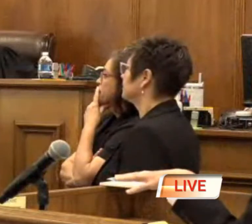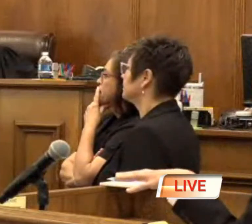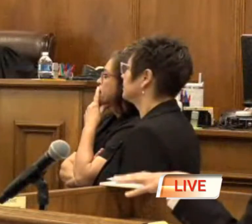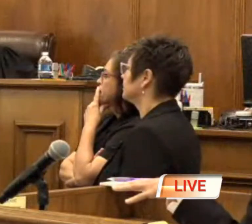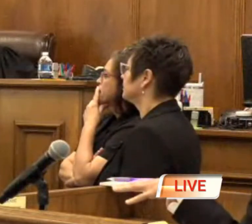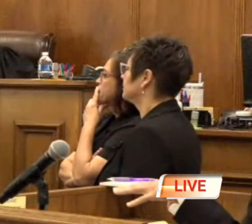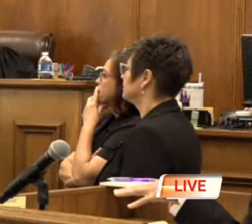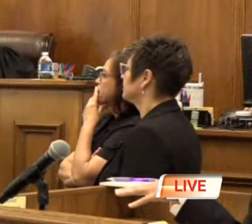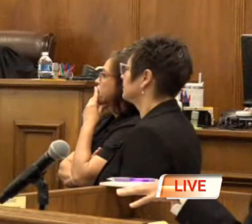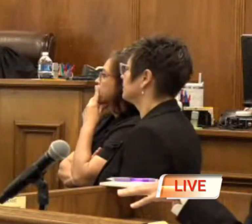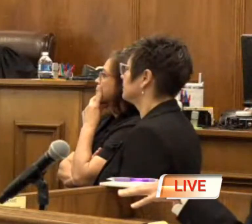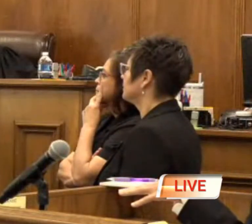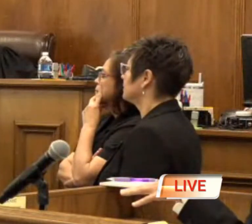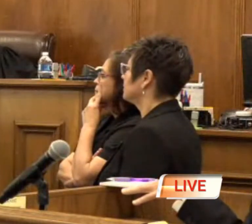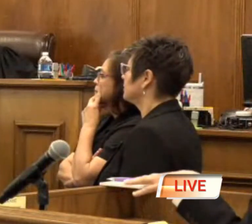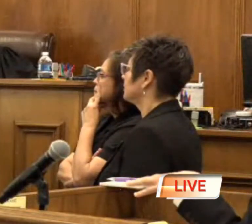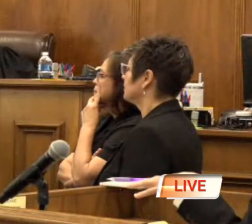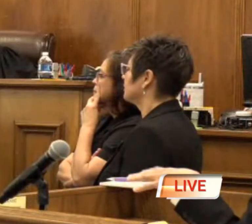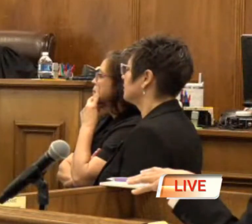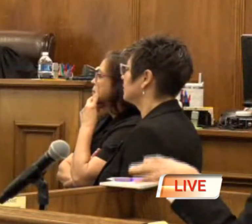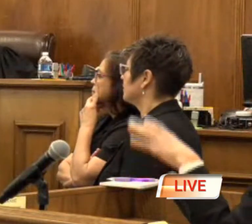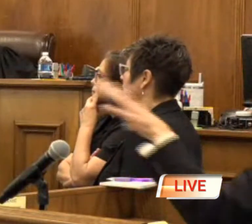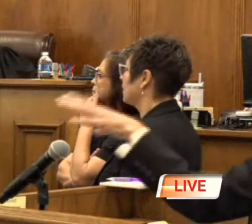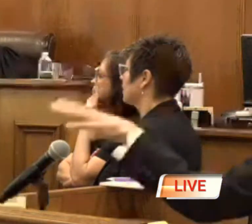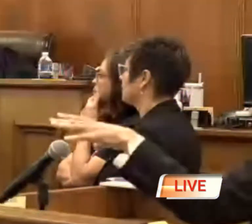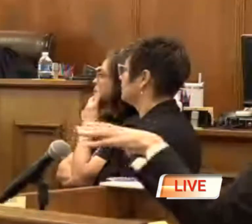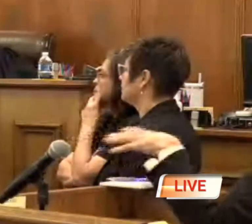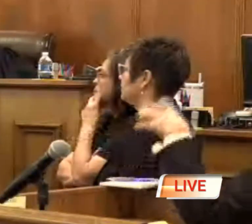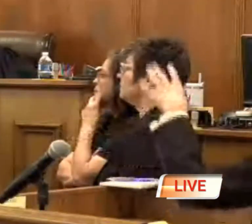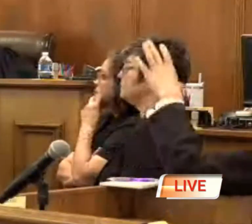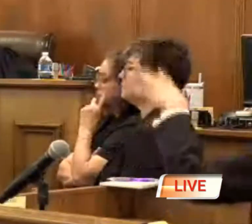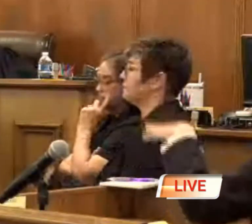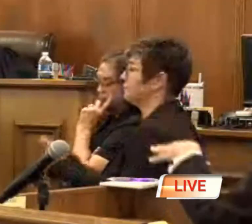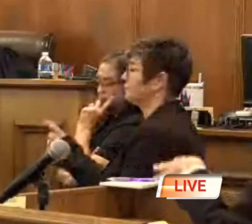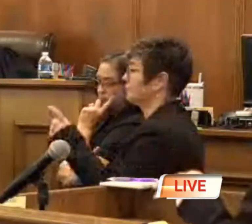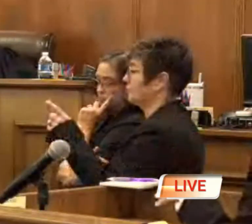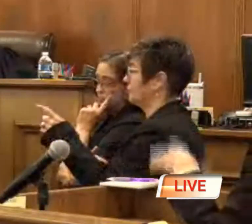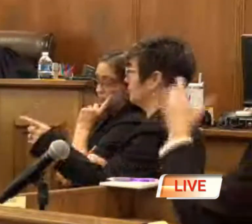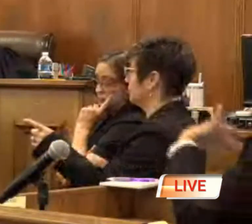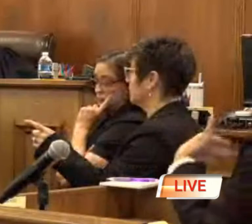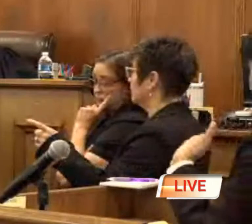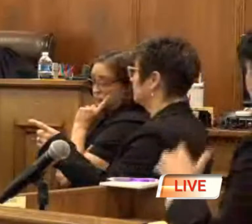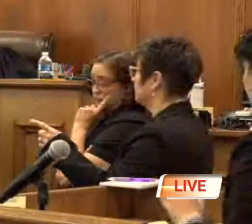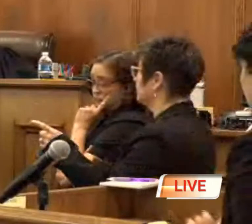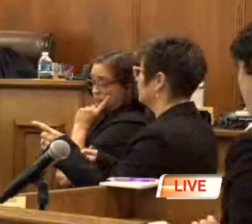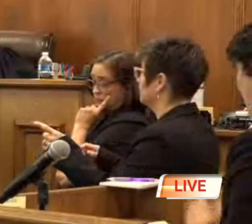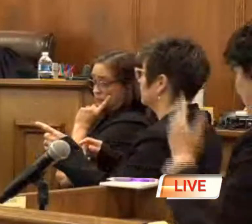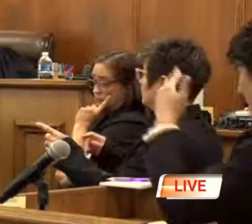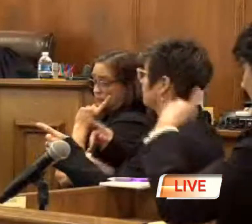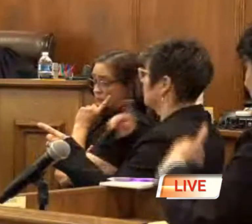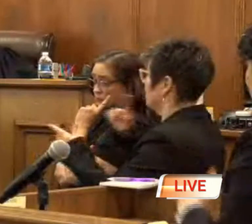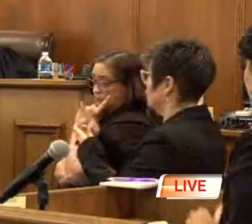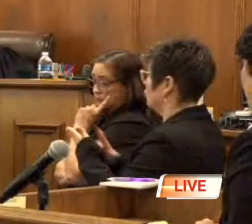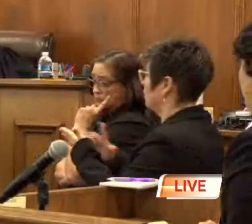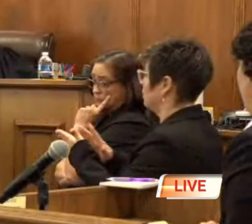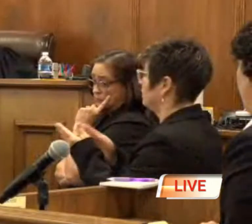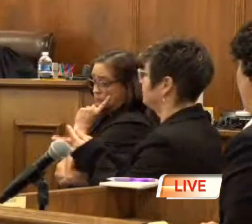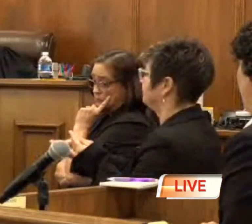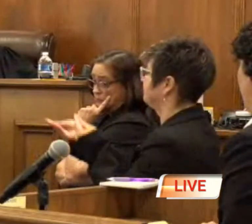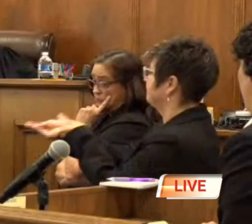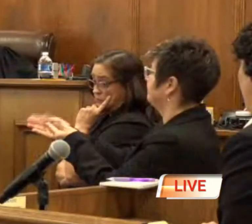So on the statement that Mr. Oldham had you take a look at, and I had you look at